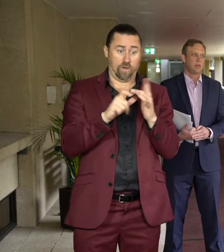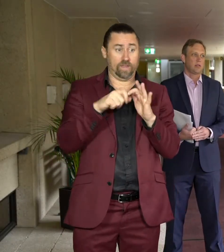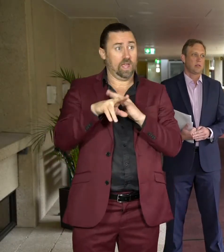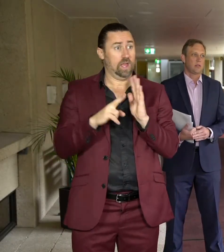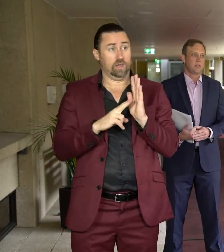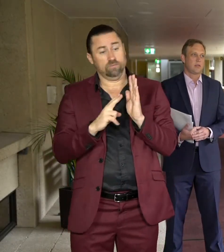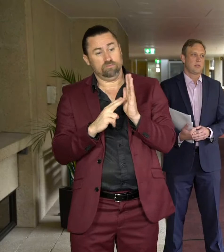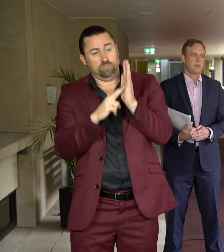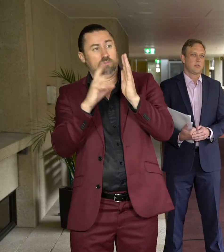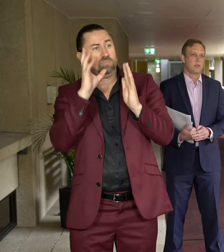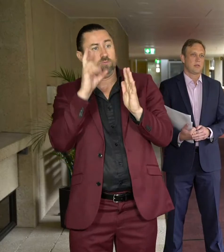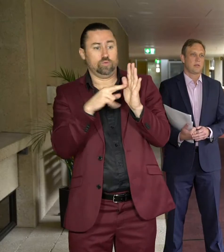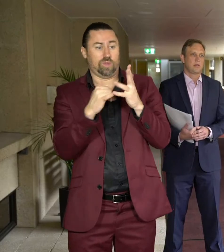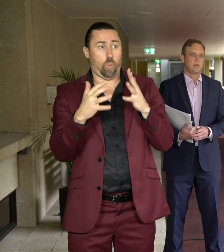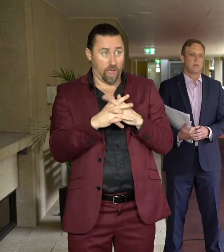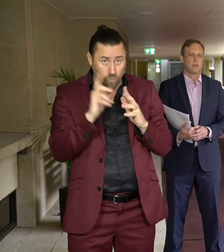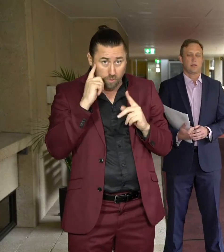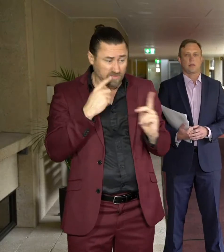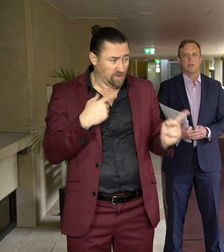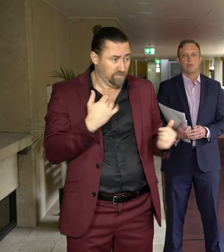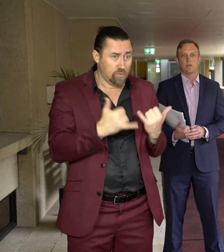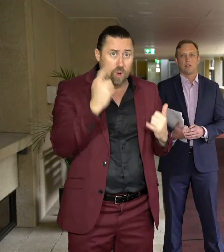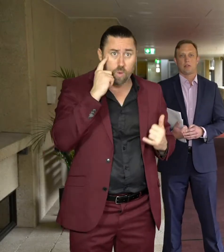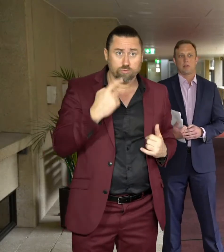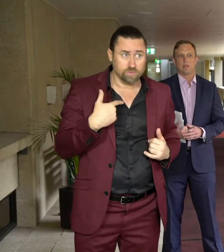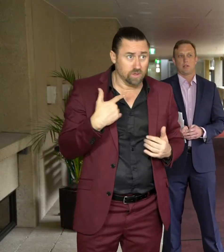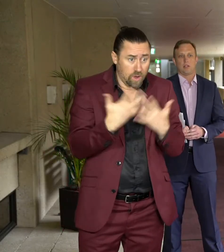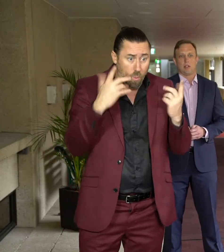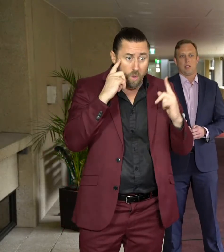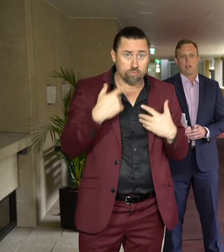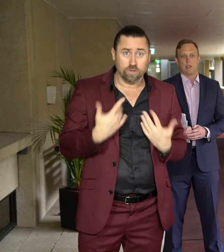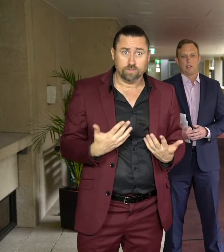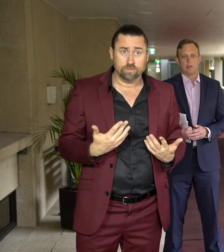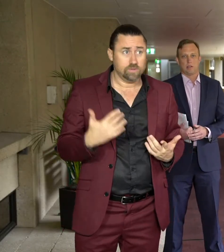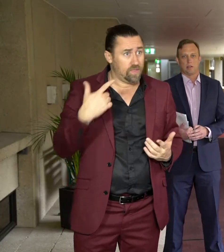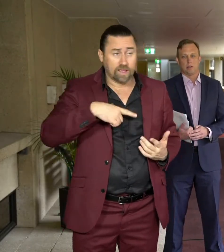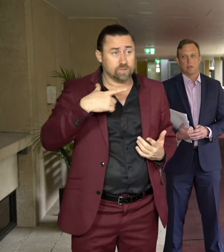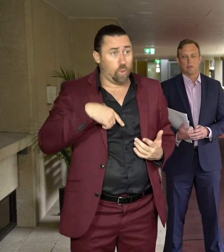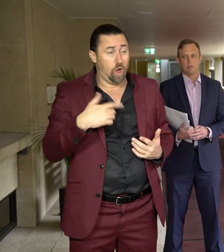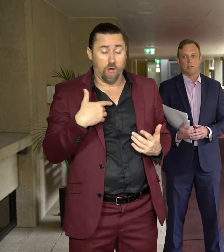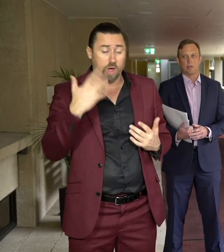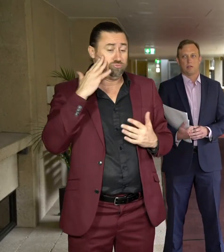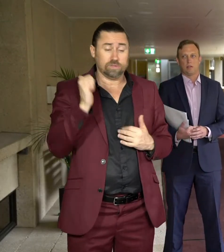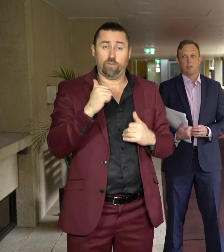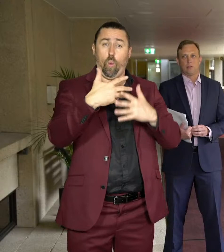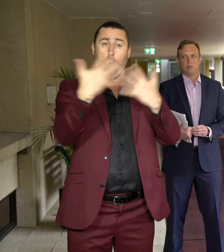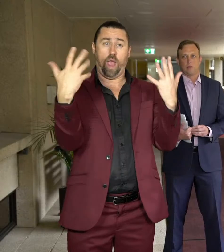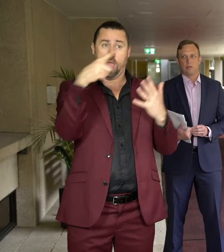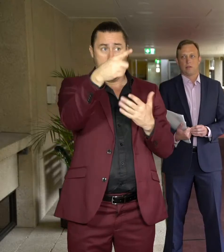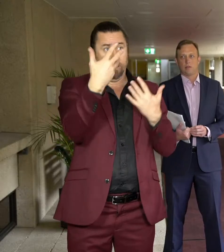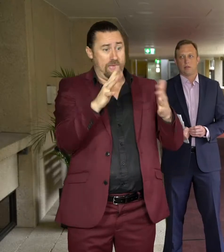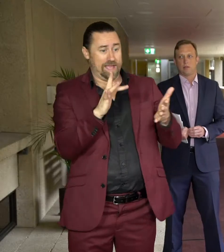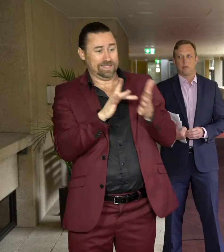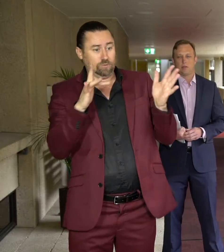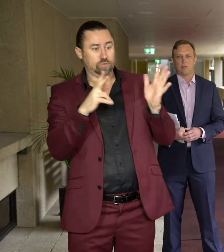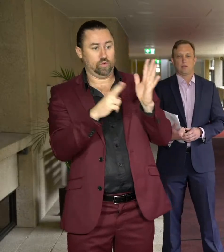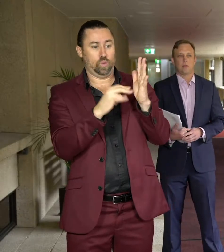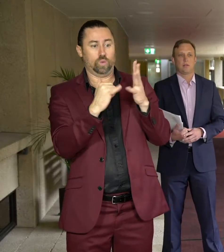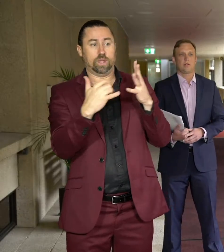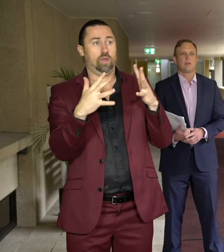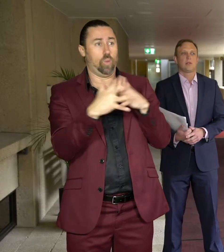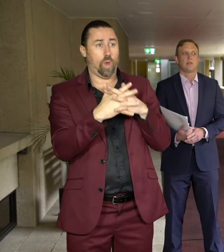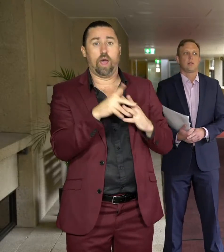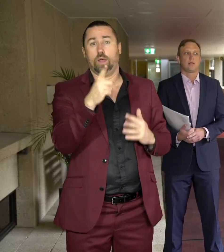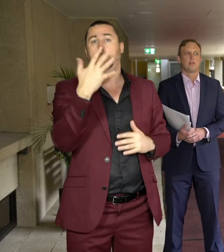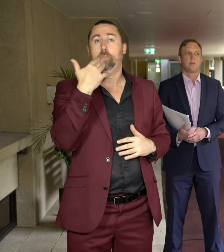worried, yes. So this is why I've asked for people, no matter where they've been in New South Wales, to go and use